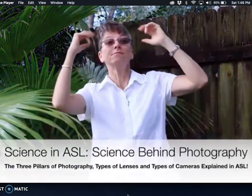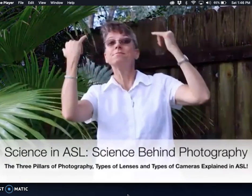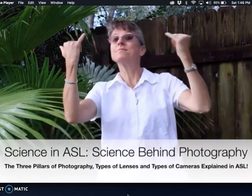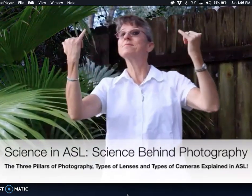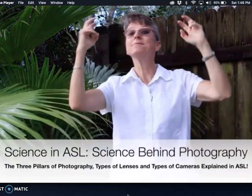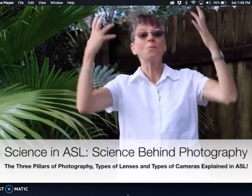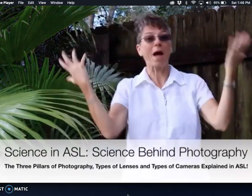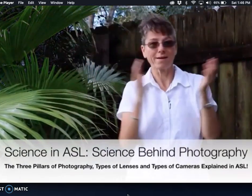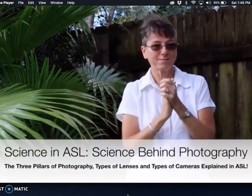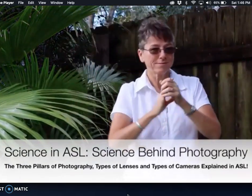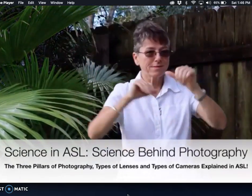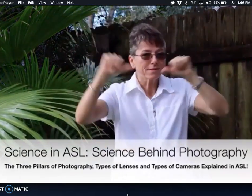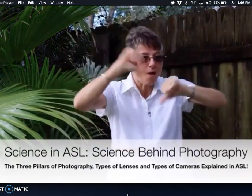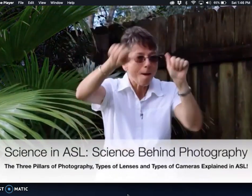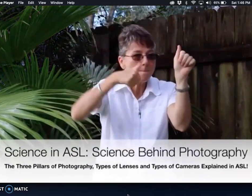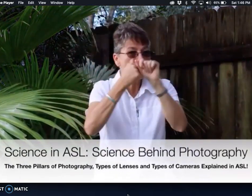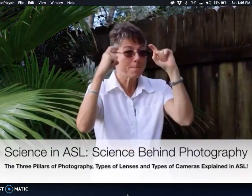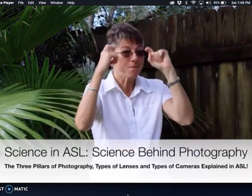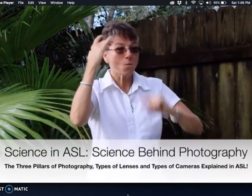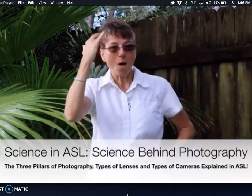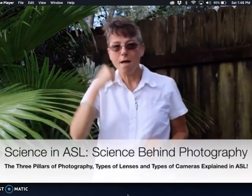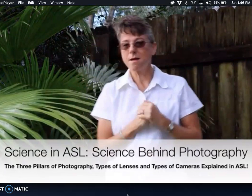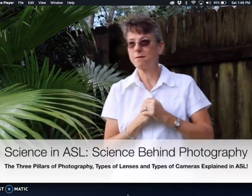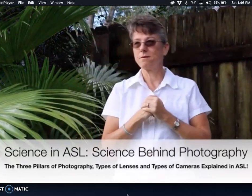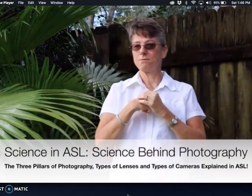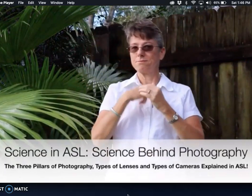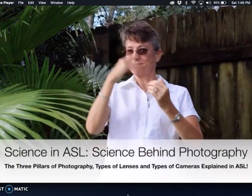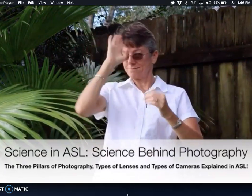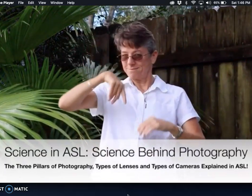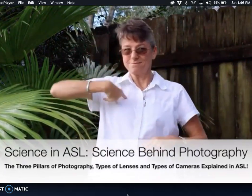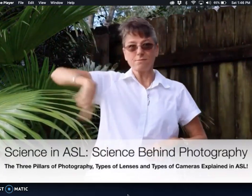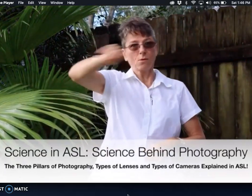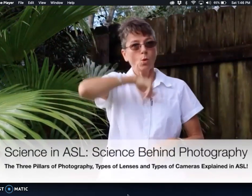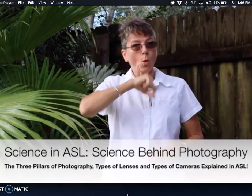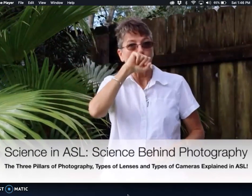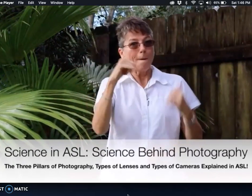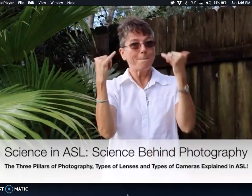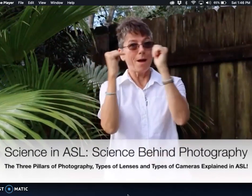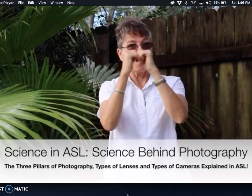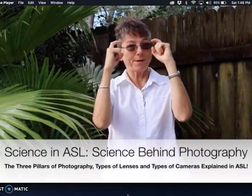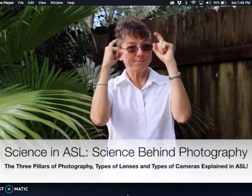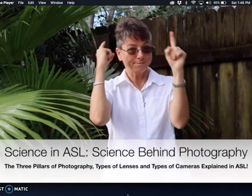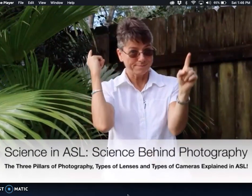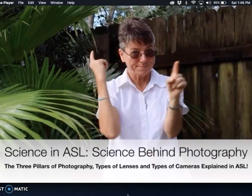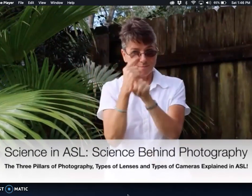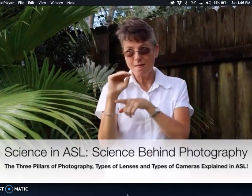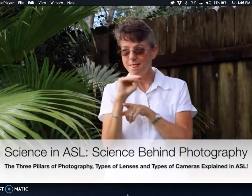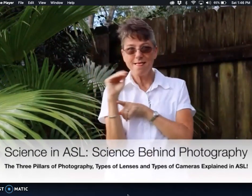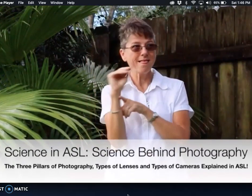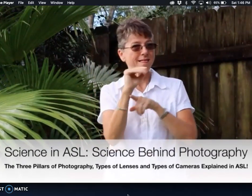Hello, everyone. So, this is called The Science Behind Photography. I know a lot of you like to